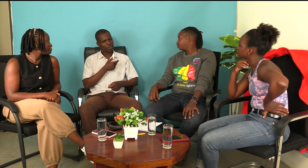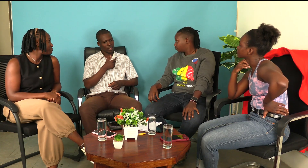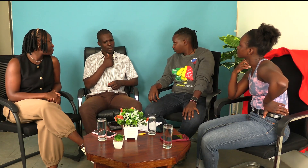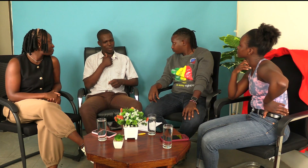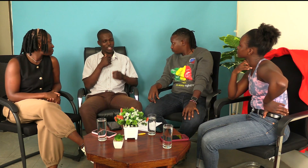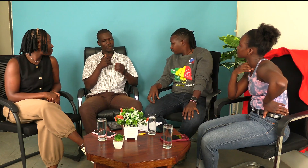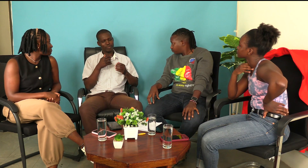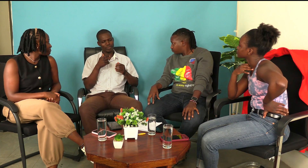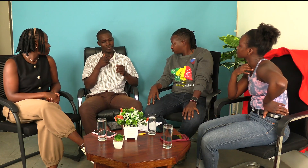Yes.